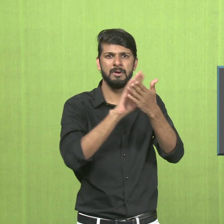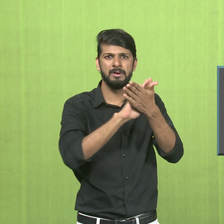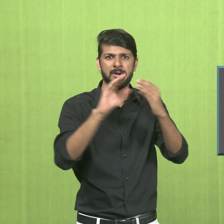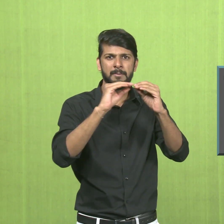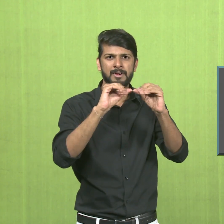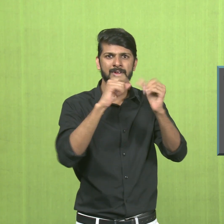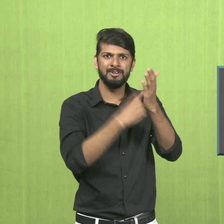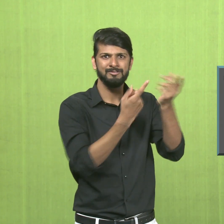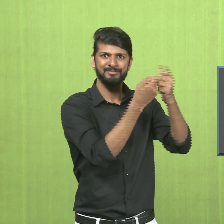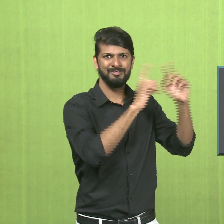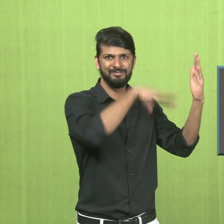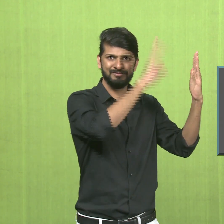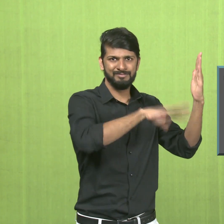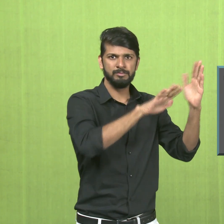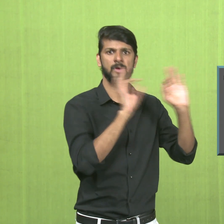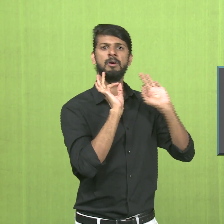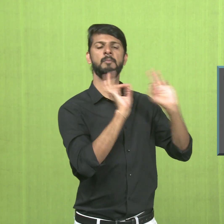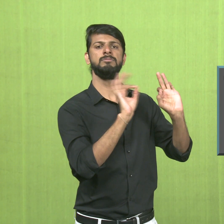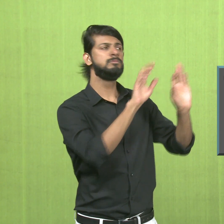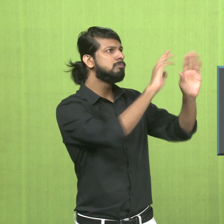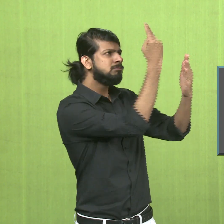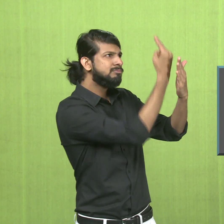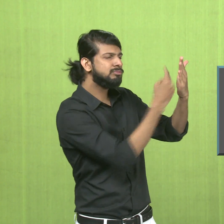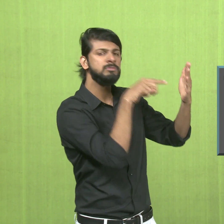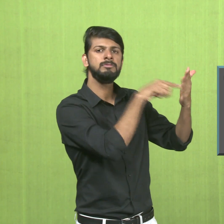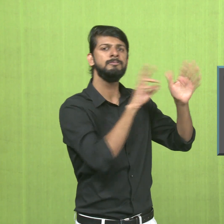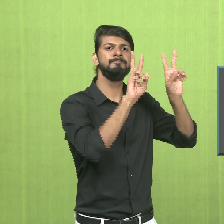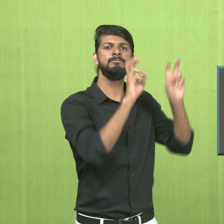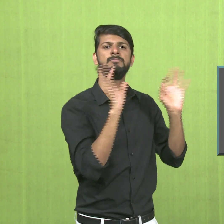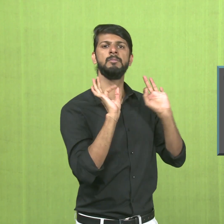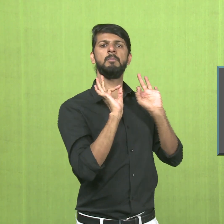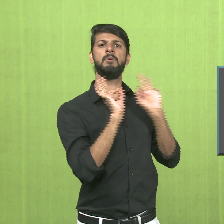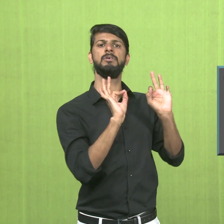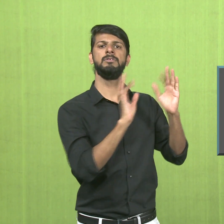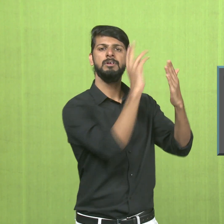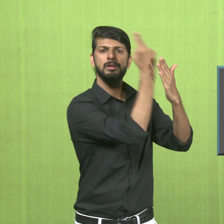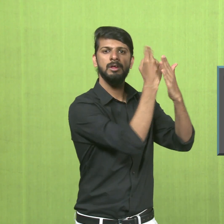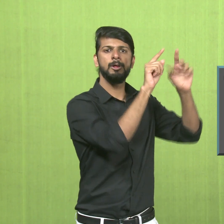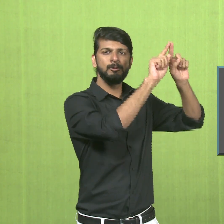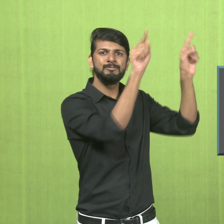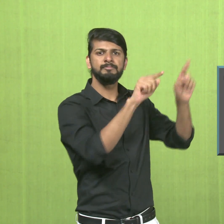is full of symbols and various kind of designs and motifs. So,